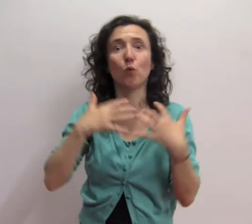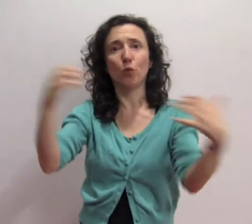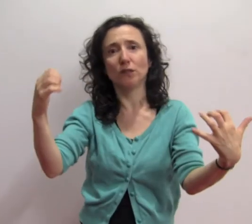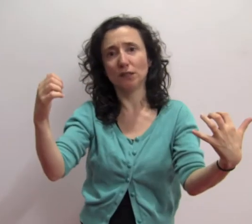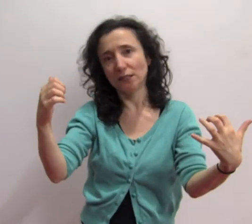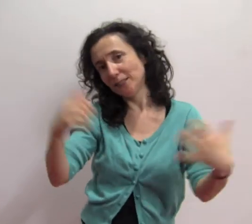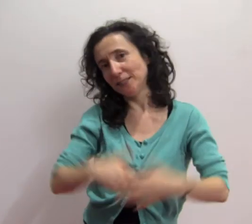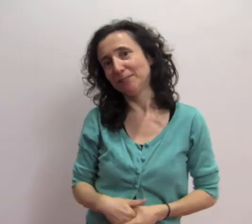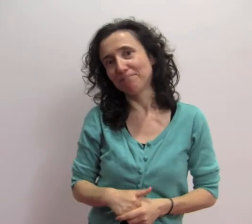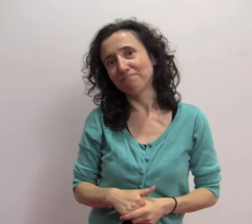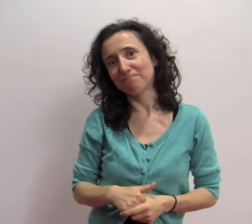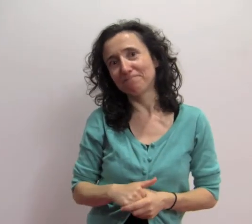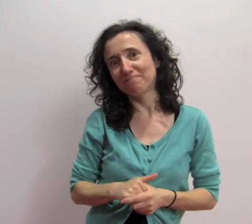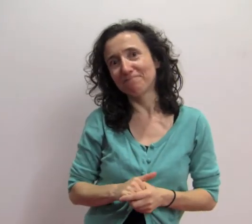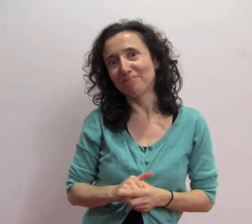be accessible for both a deaf and a hearing